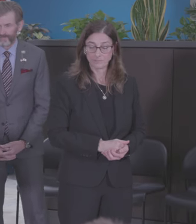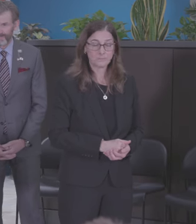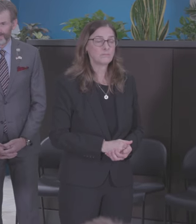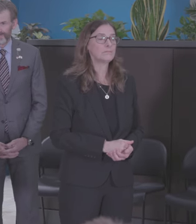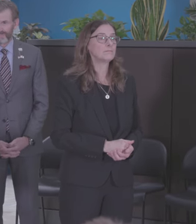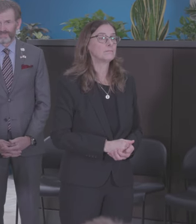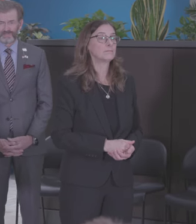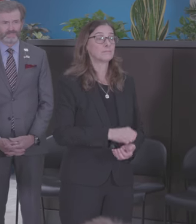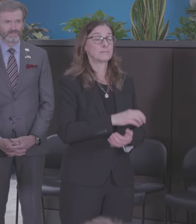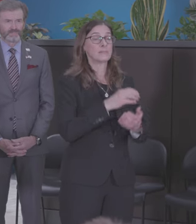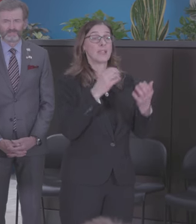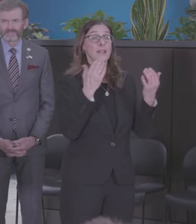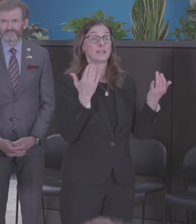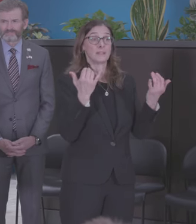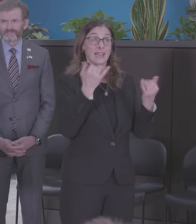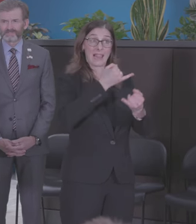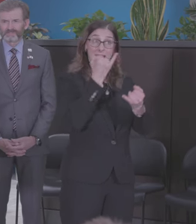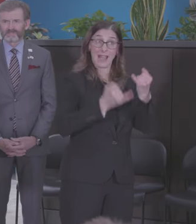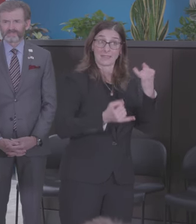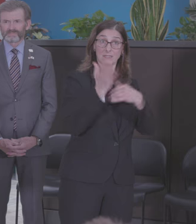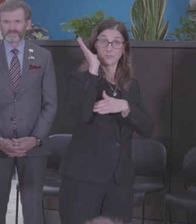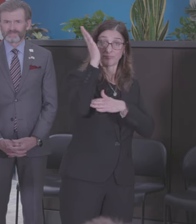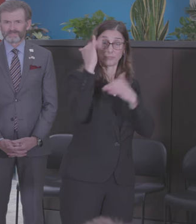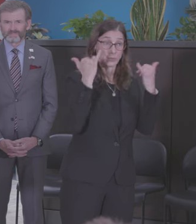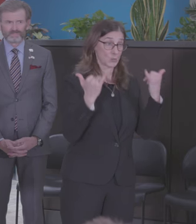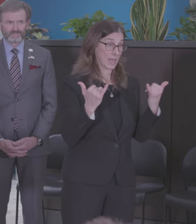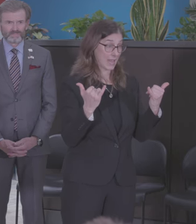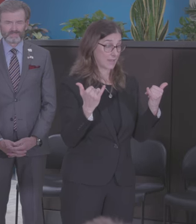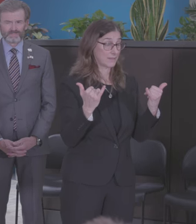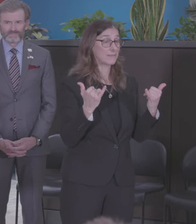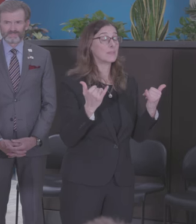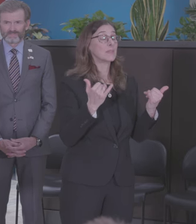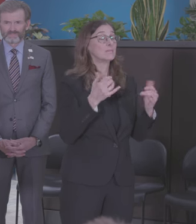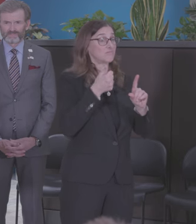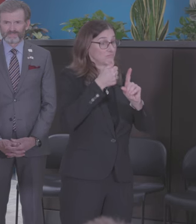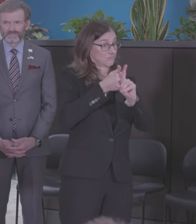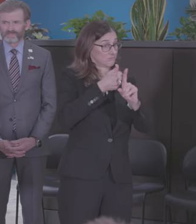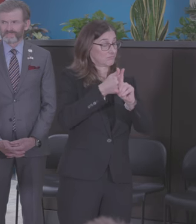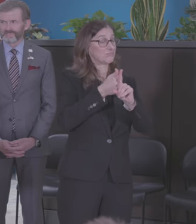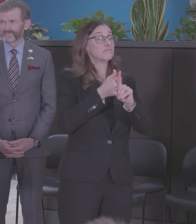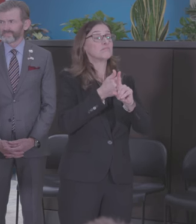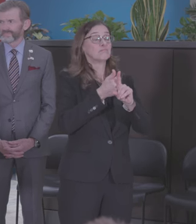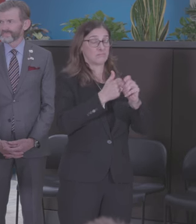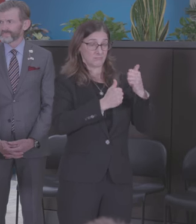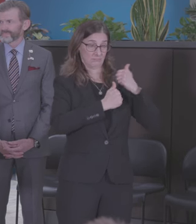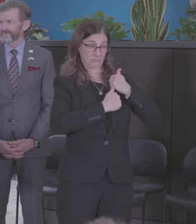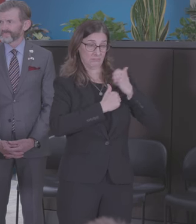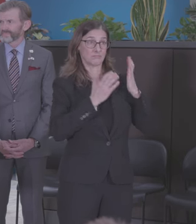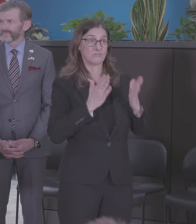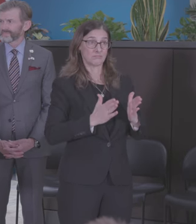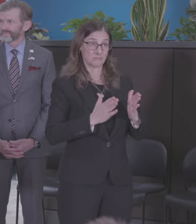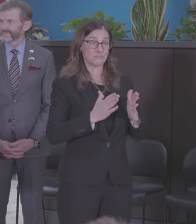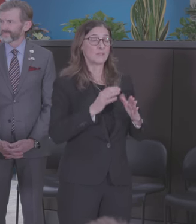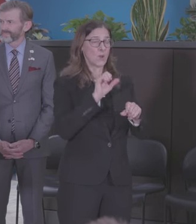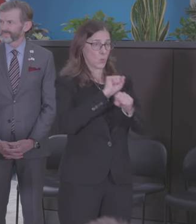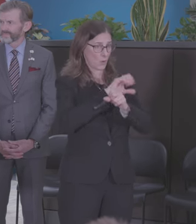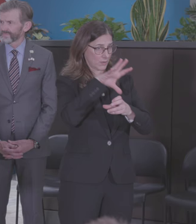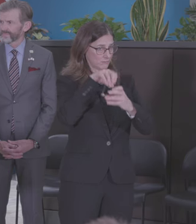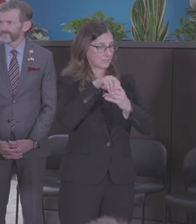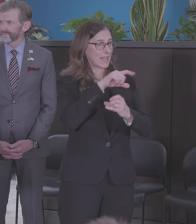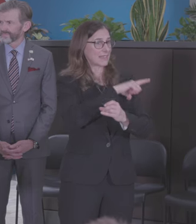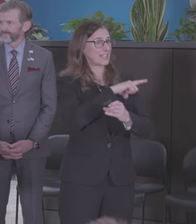And rounding out today's program is a service member herself, a colleague in government and the